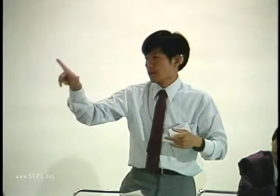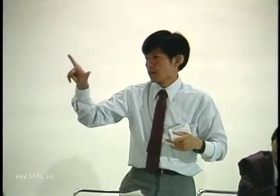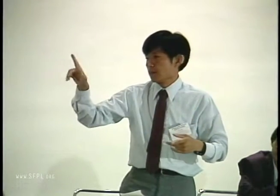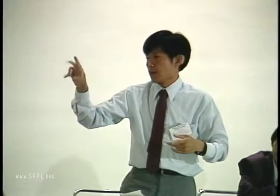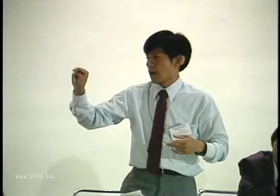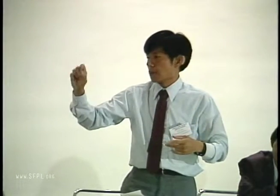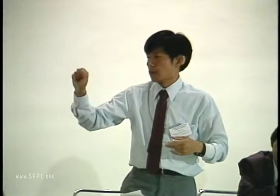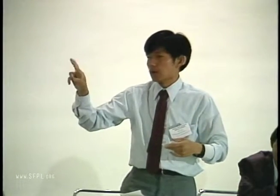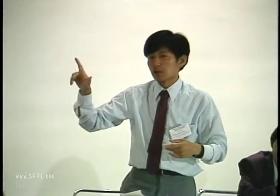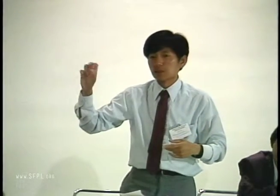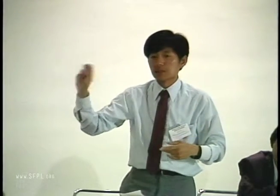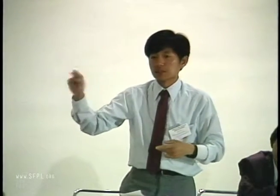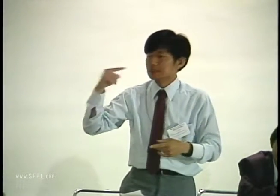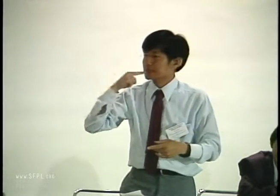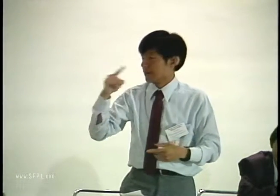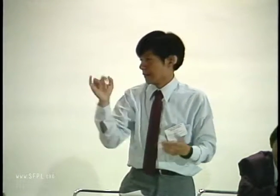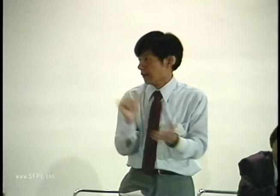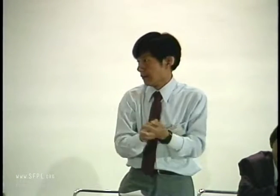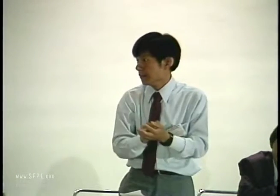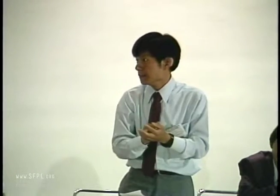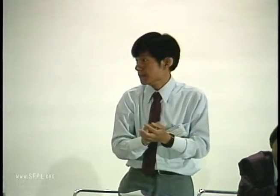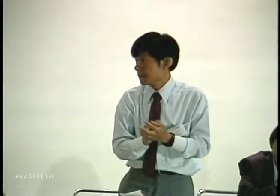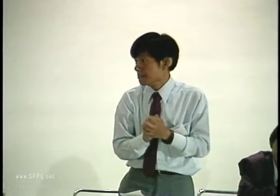cultural identity, as Lon said.